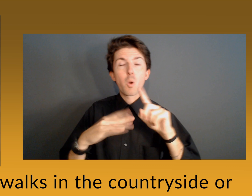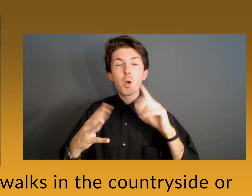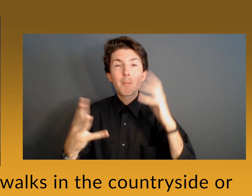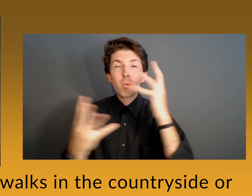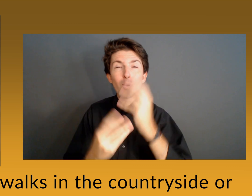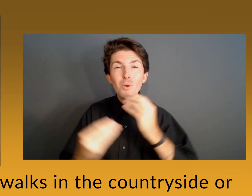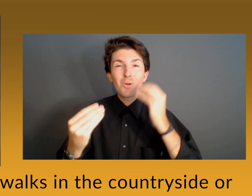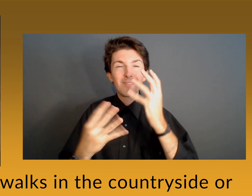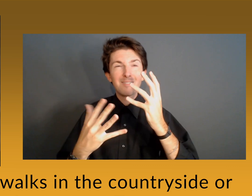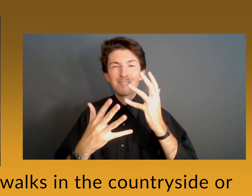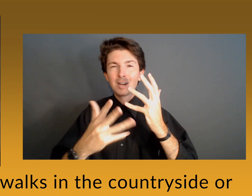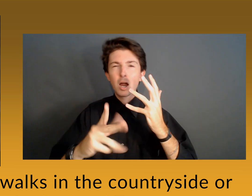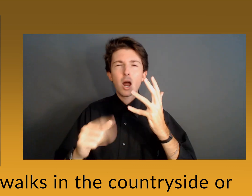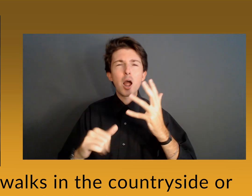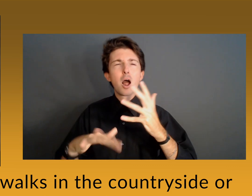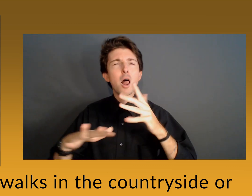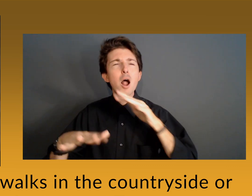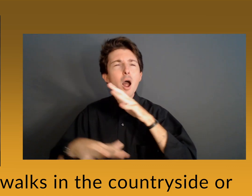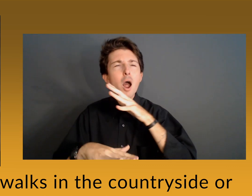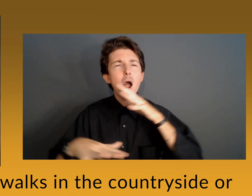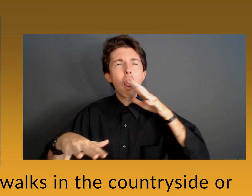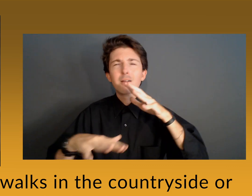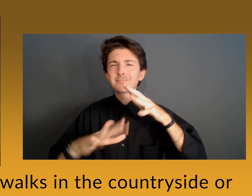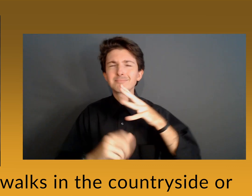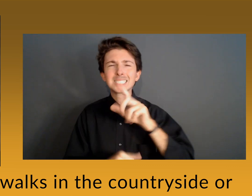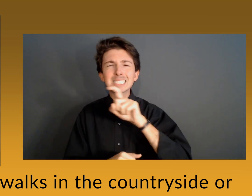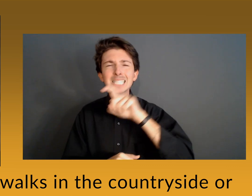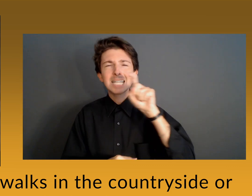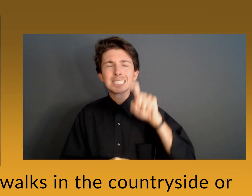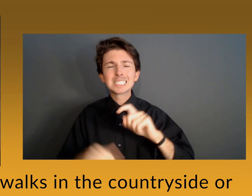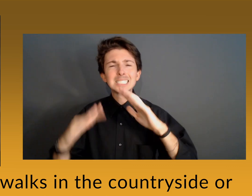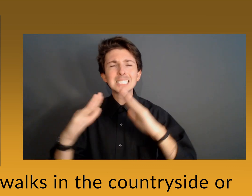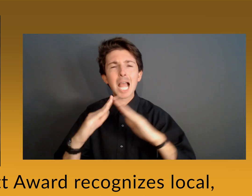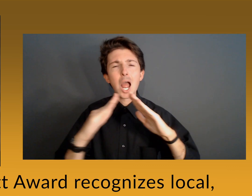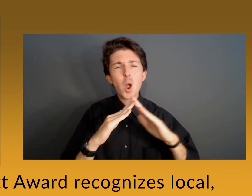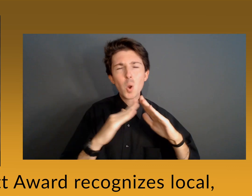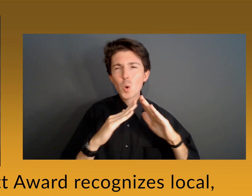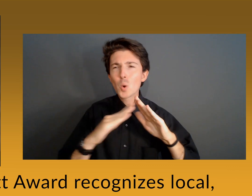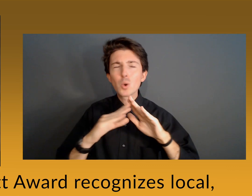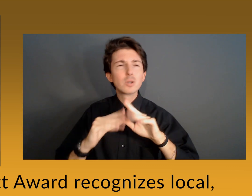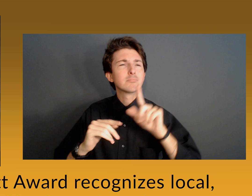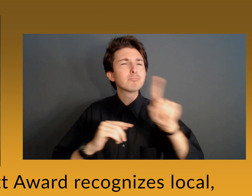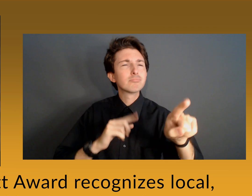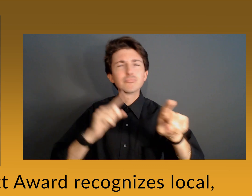beauty in the local Texas towns near where he resides.